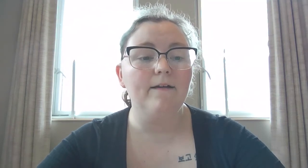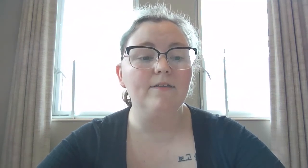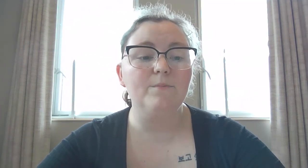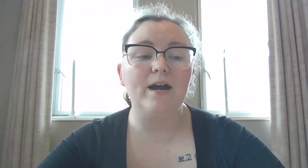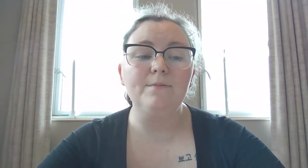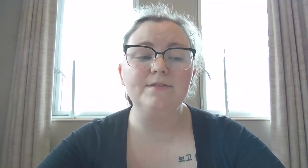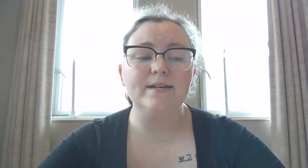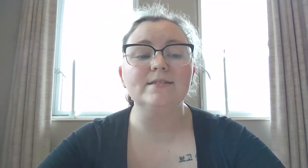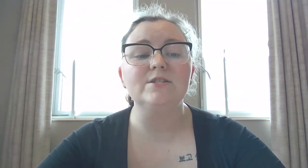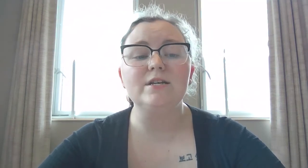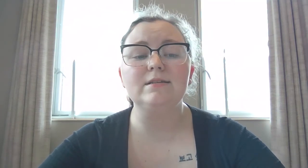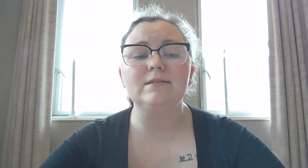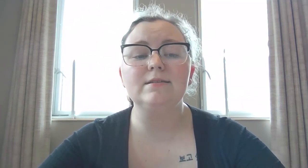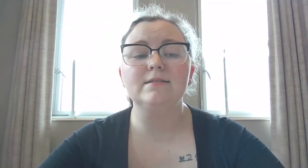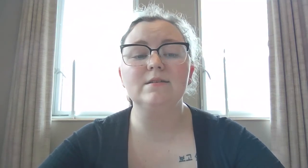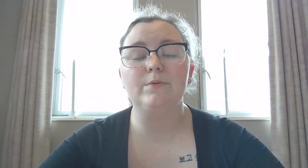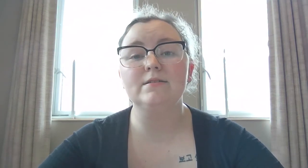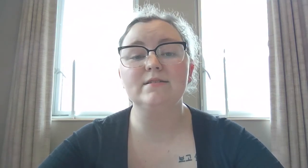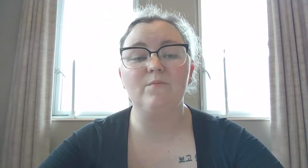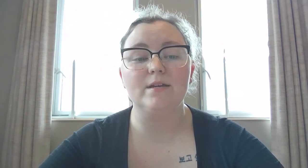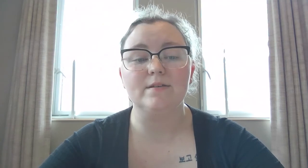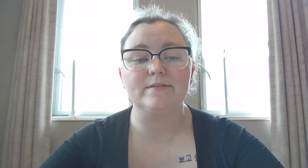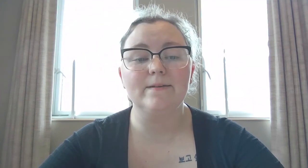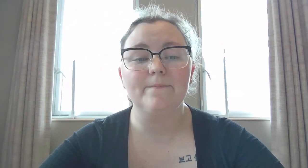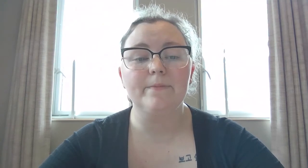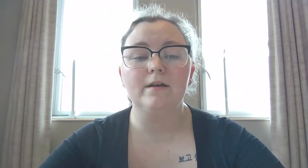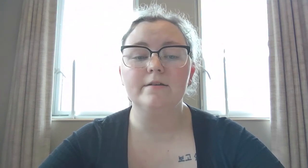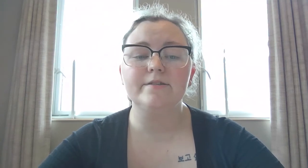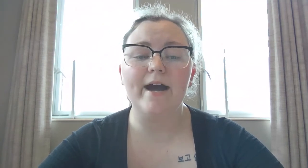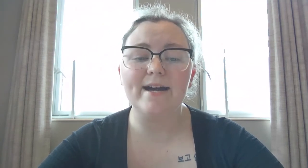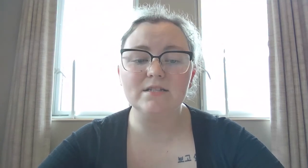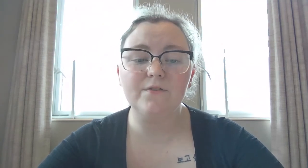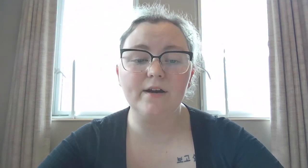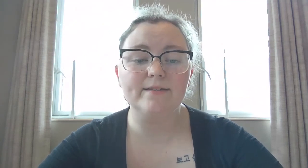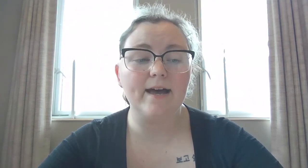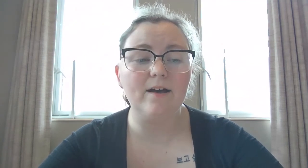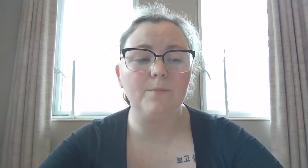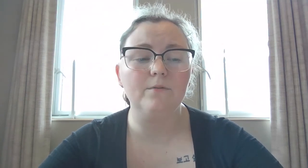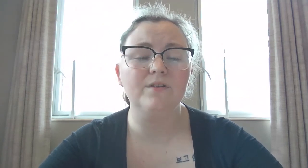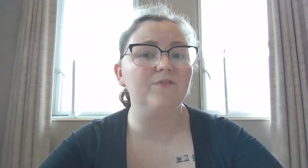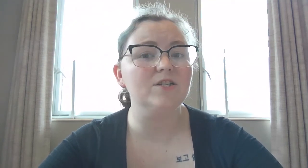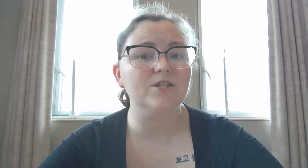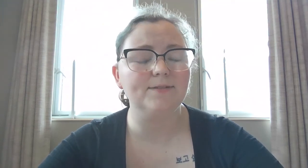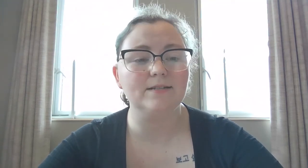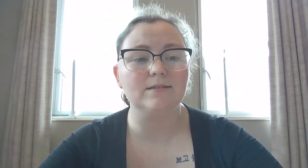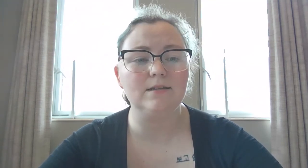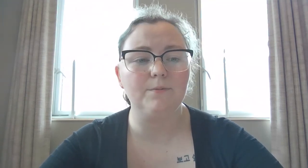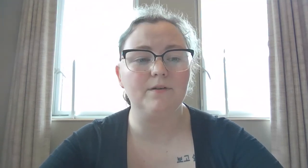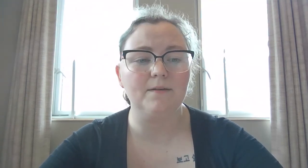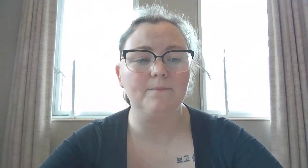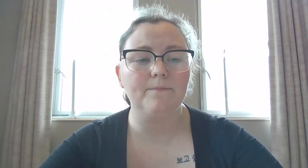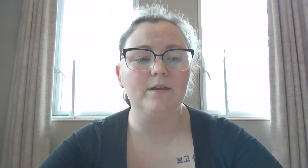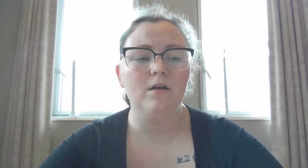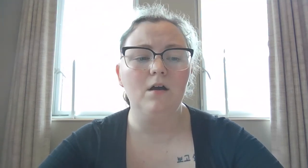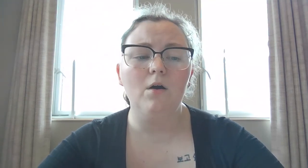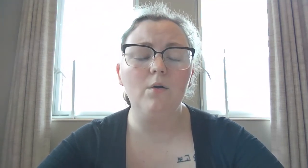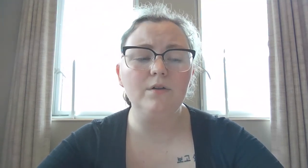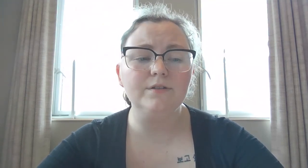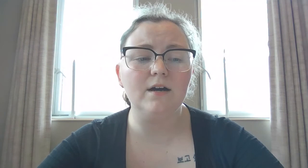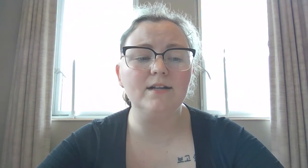The Bible says Jesus is the Prince of Peace. So ask for his help when friendships get slippery. Hold on